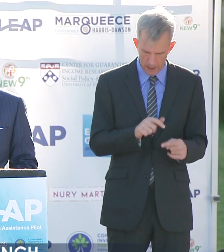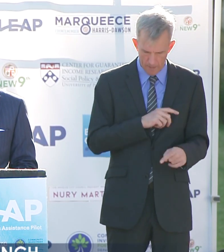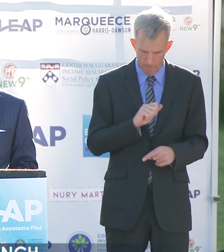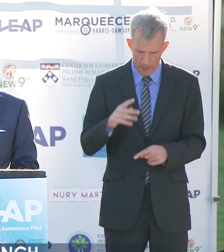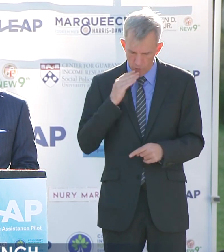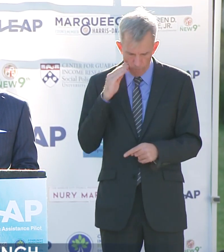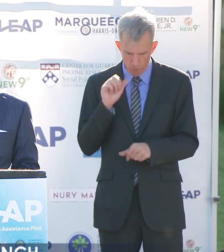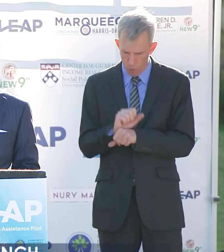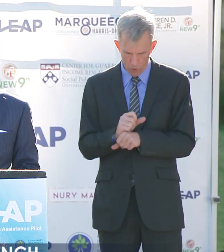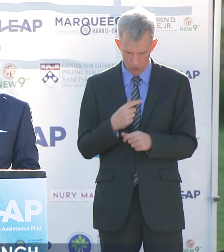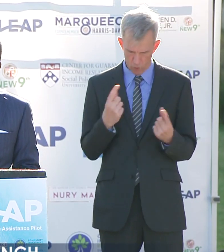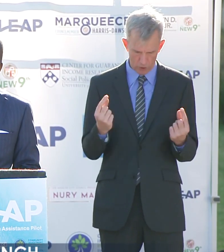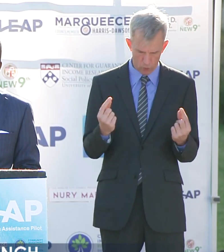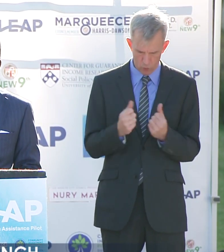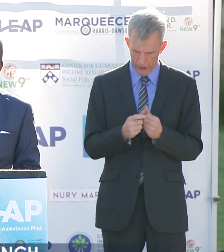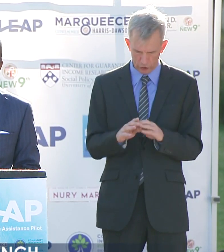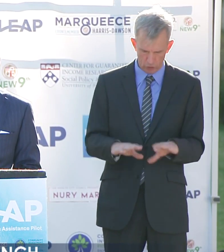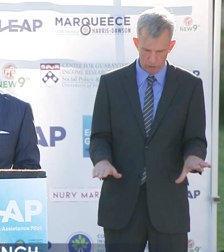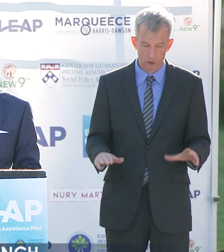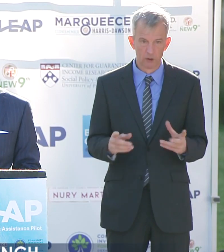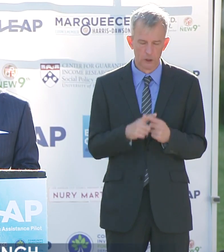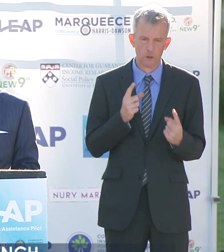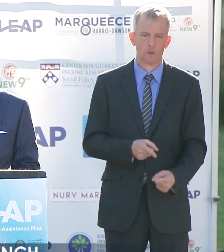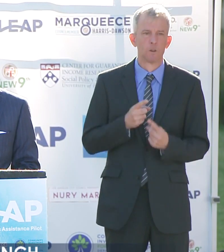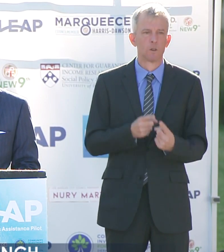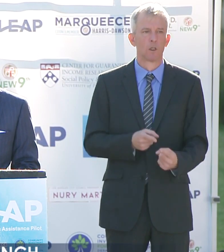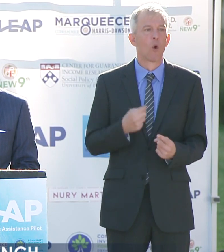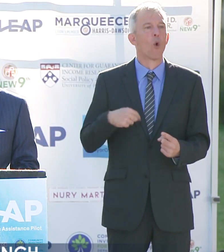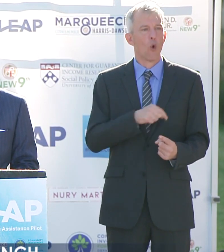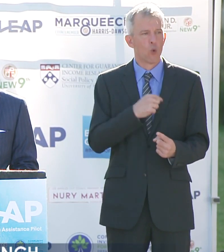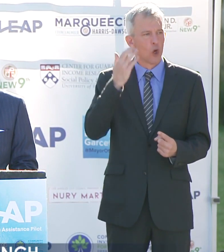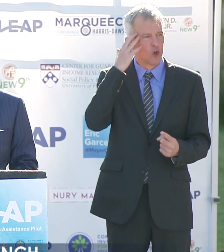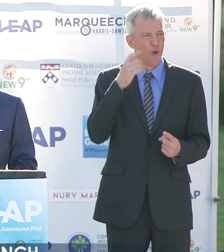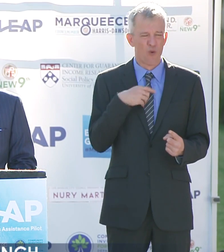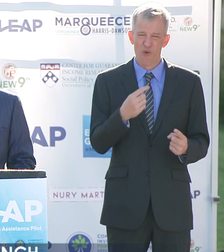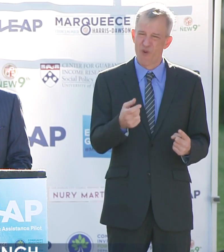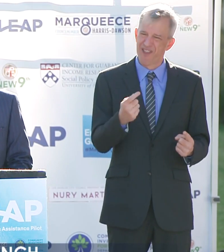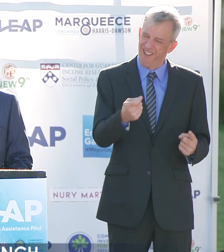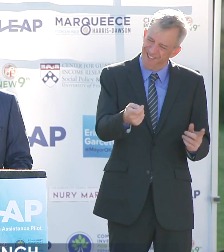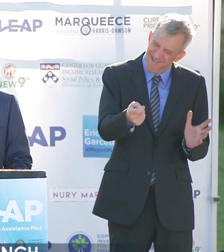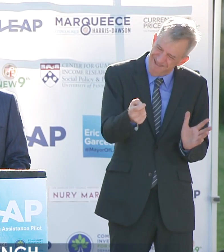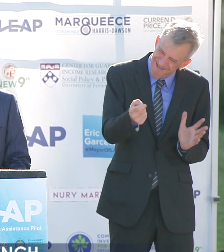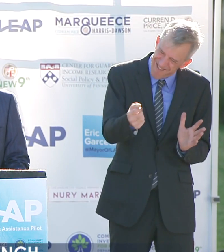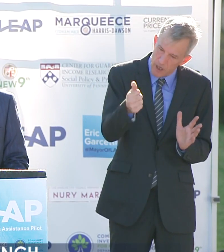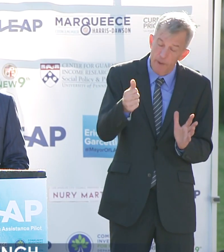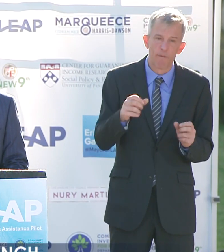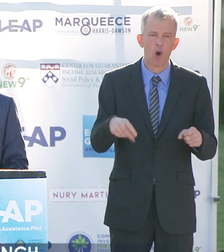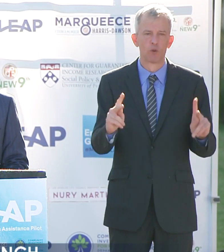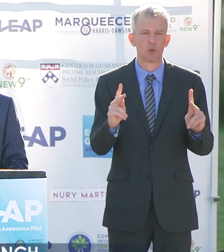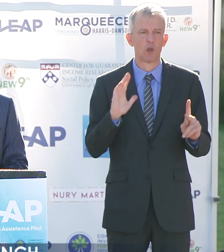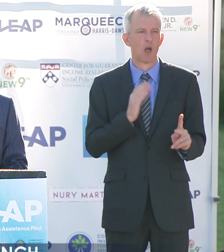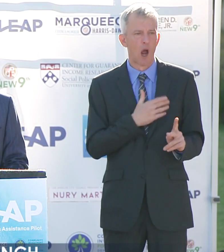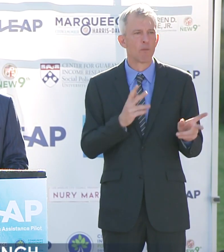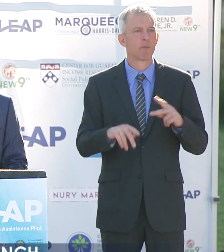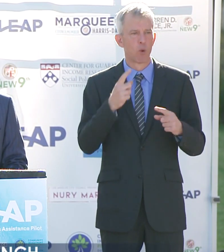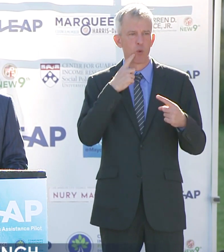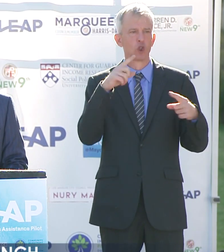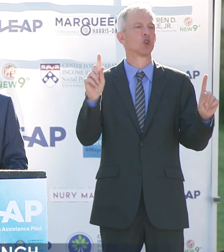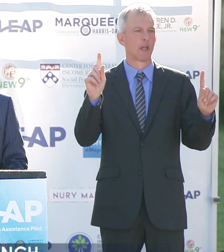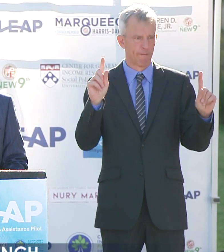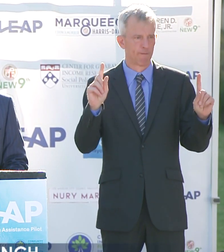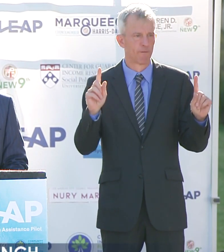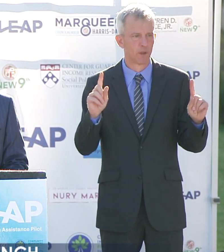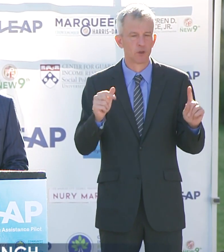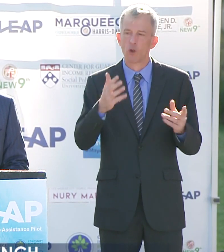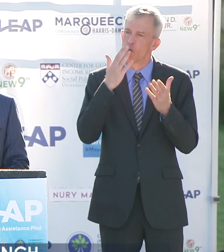work. We know that with just a little bit of opportunity, our people will achieve beyond our wildest dreams. So again, thank you to everybody